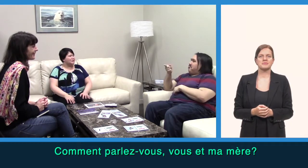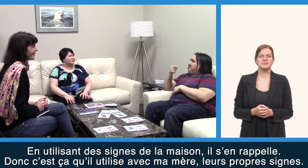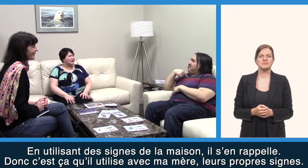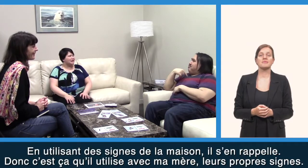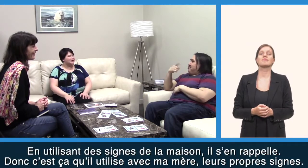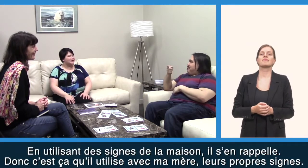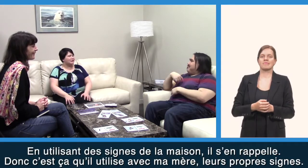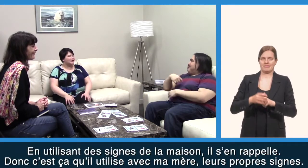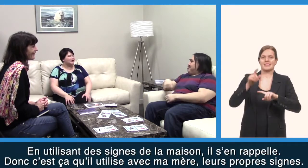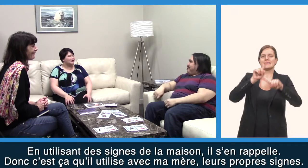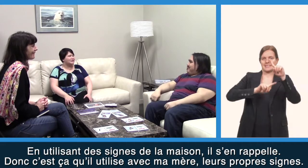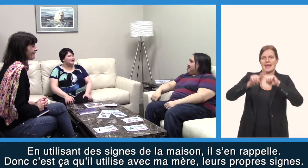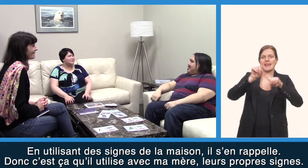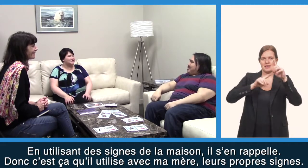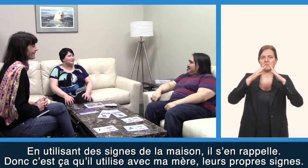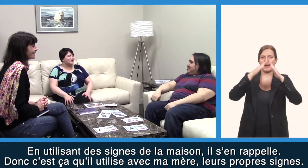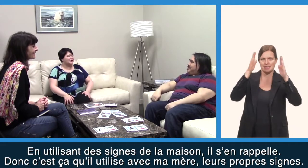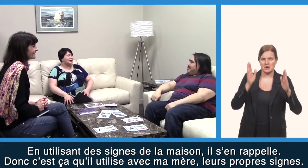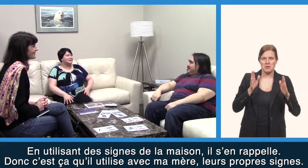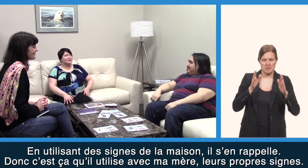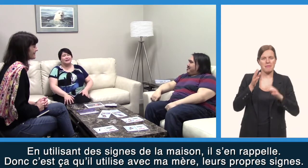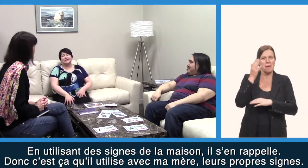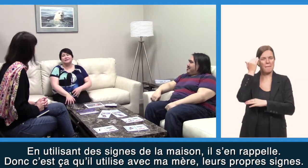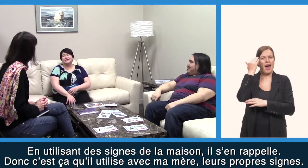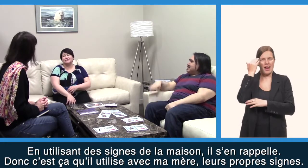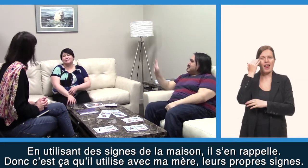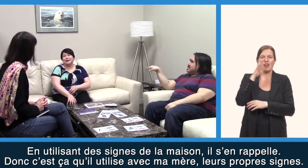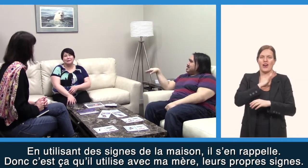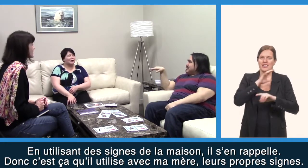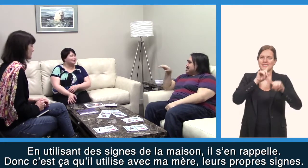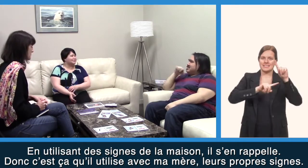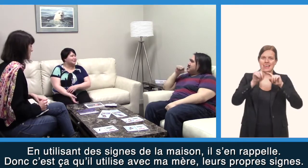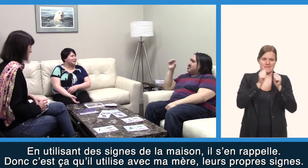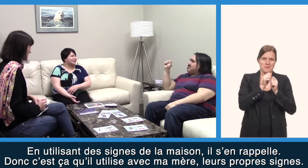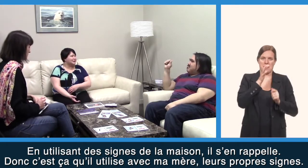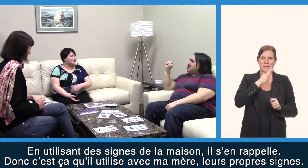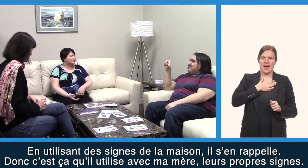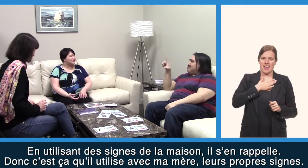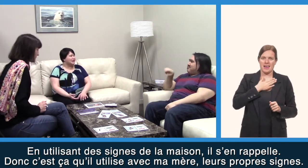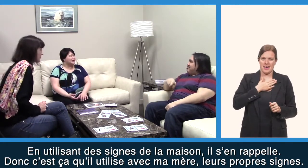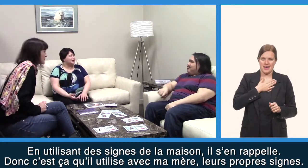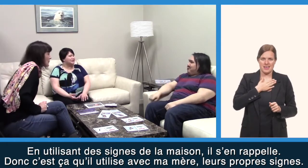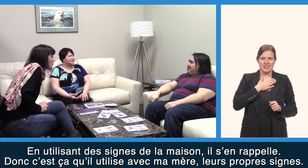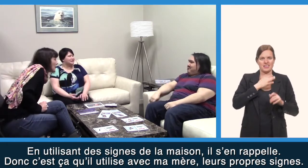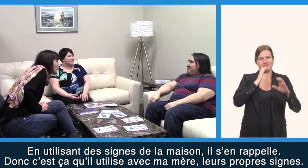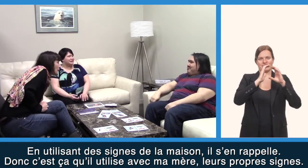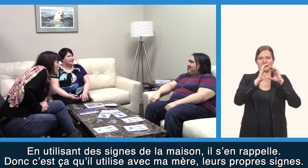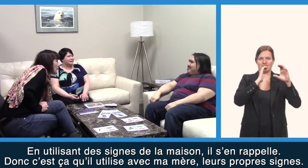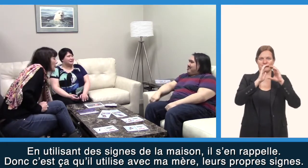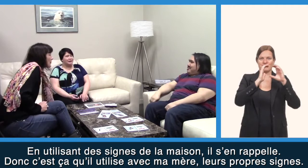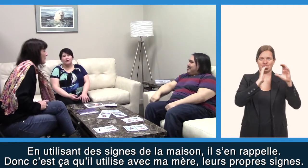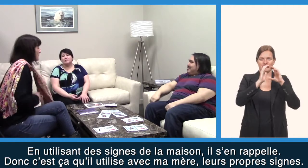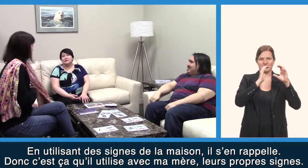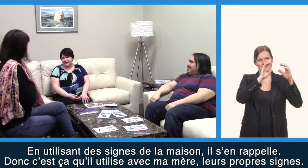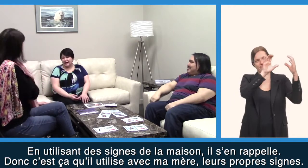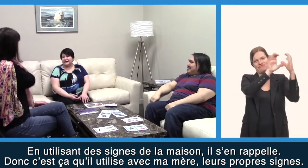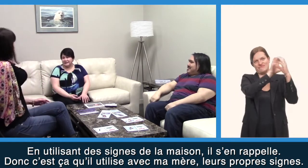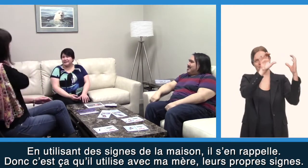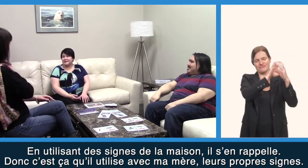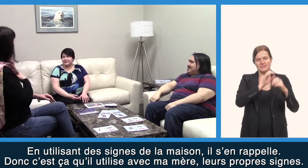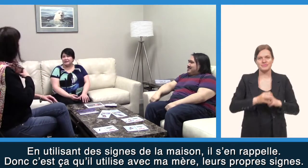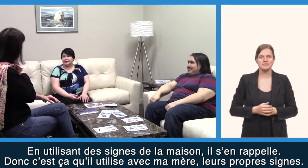Using home signs, he recalls them, so that's what he uses with my mom. Mm-hmm. Home signs. Their